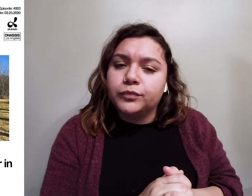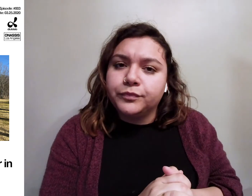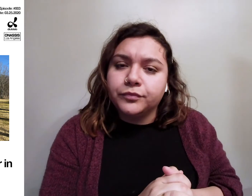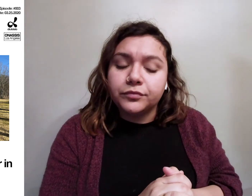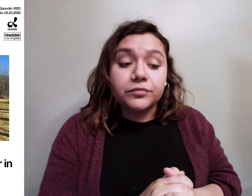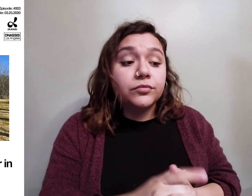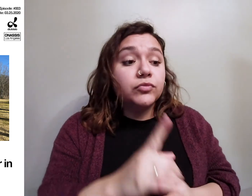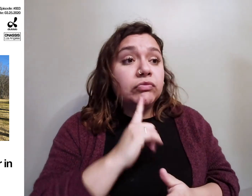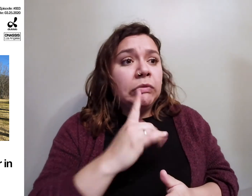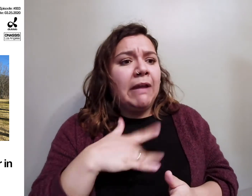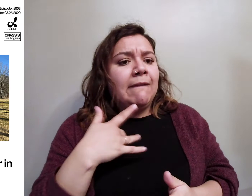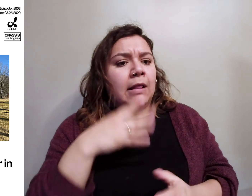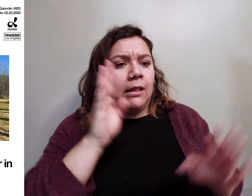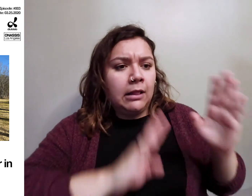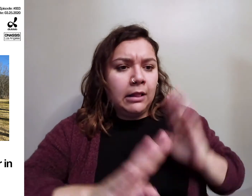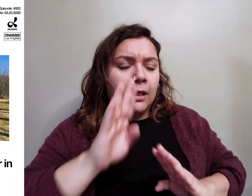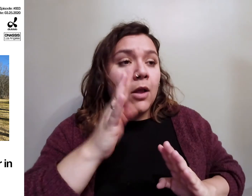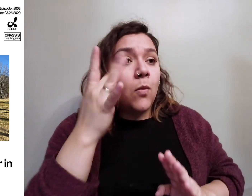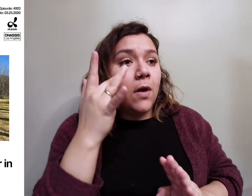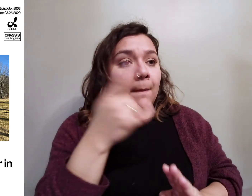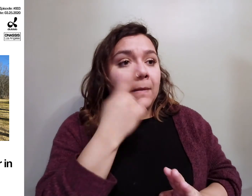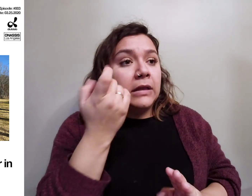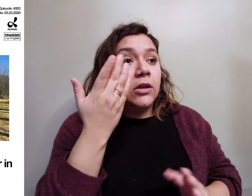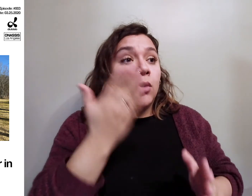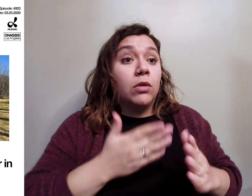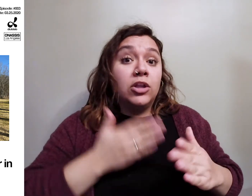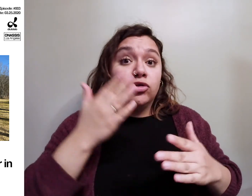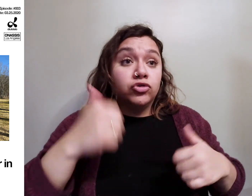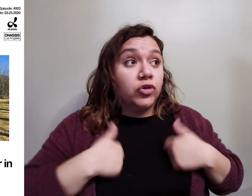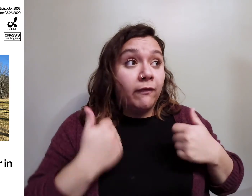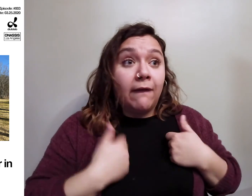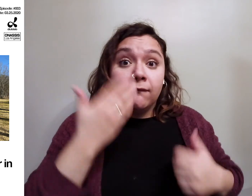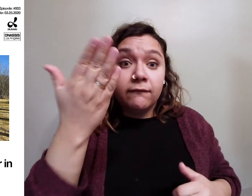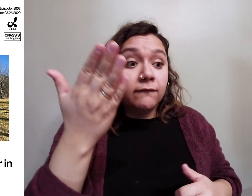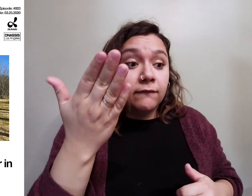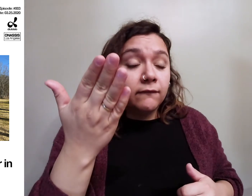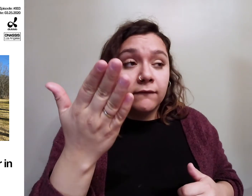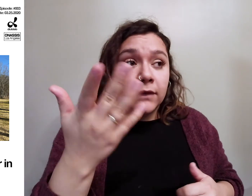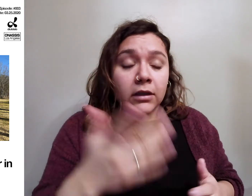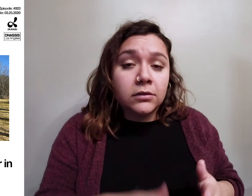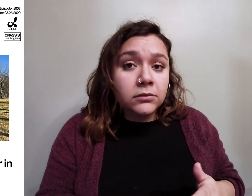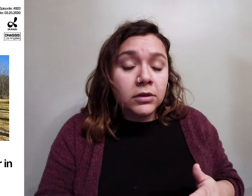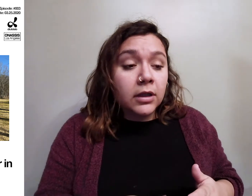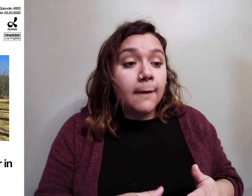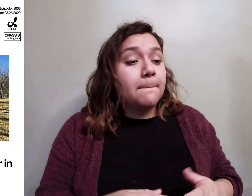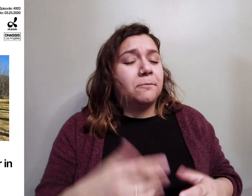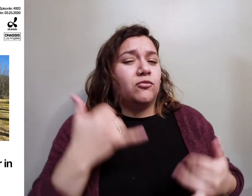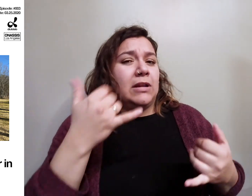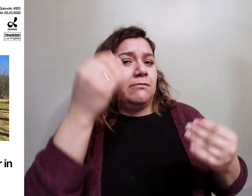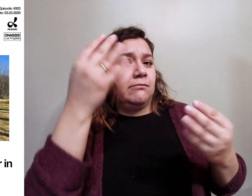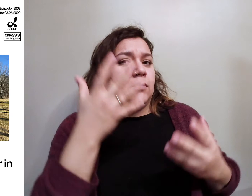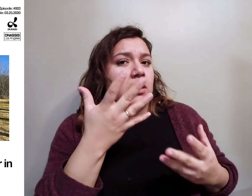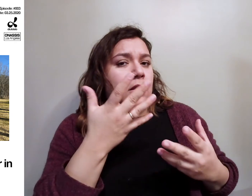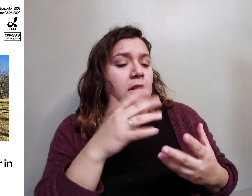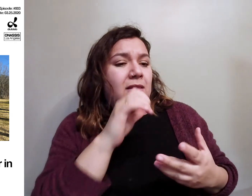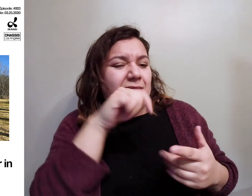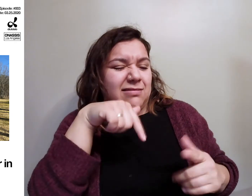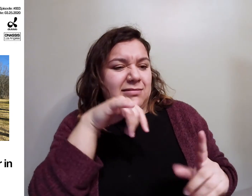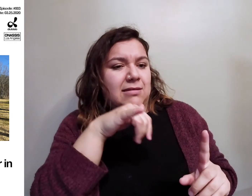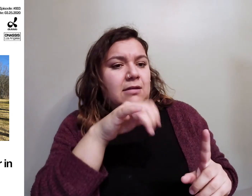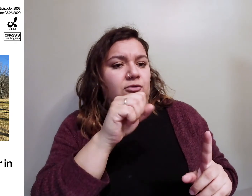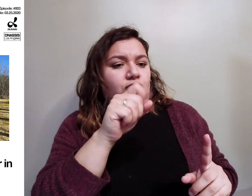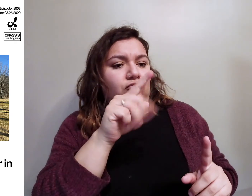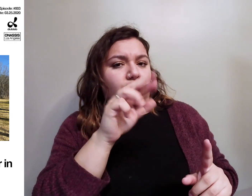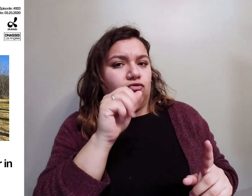go for a while. How will they survive? Yes. Well, that's maybe there's some kind